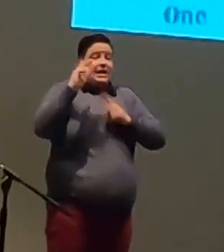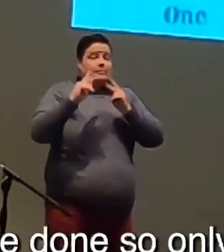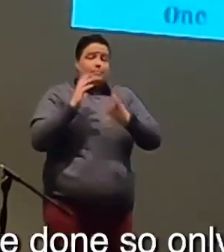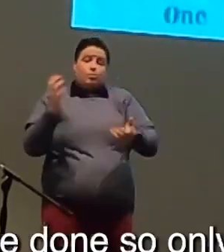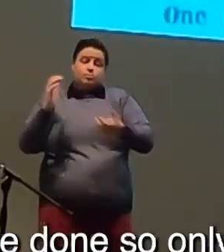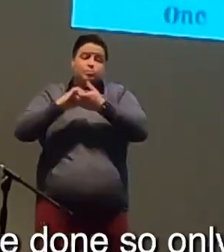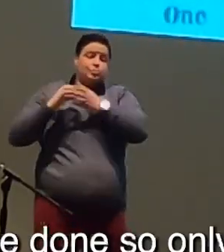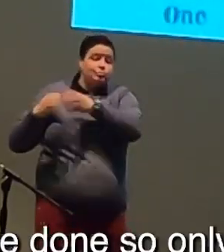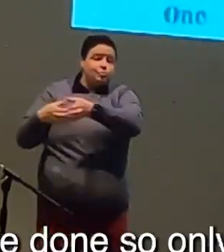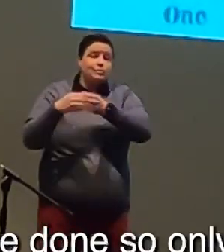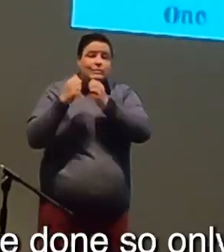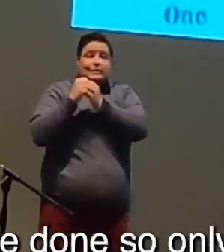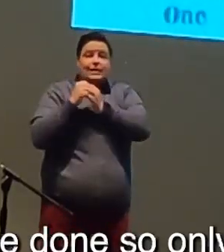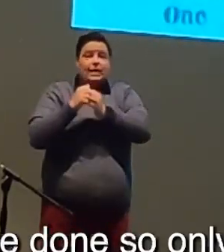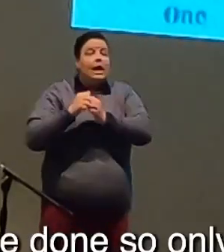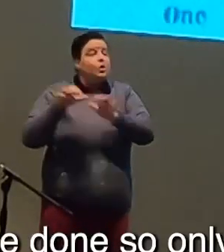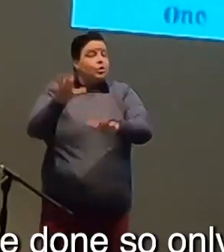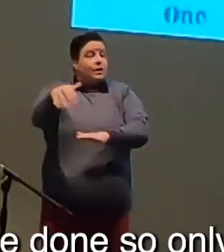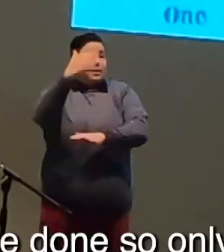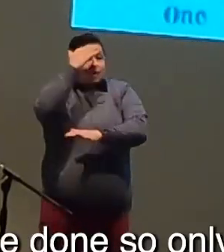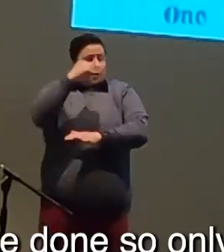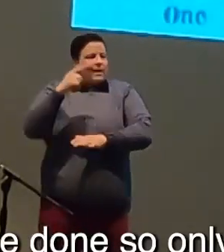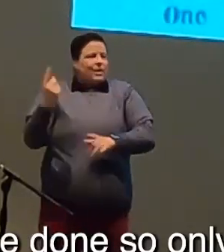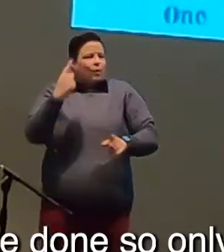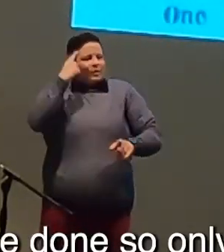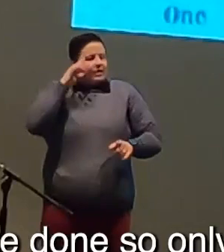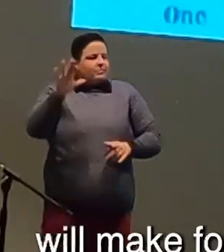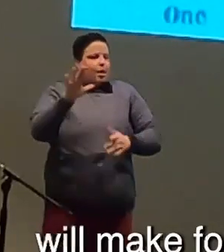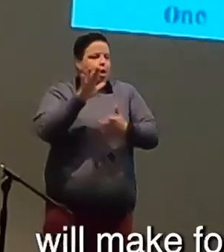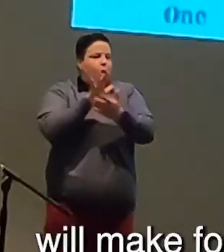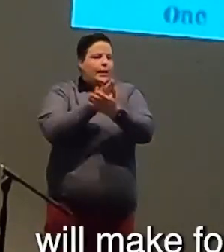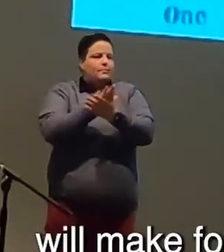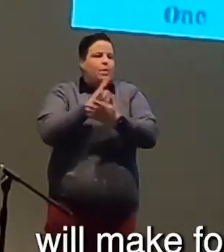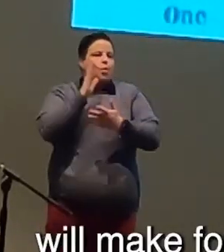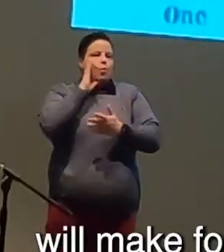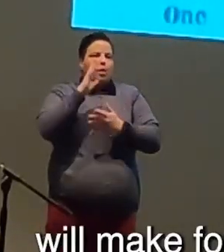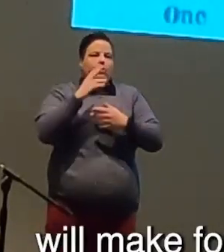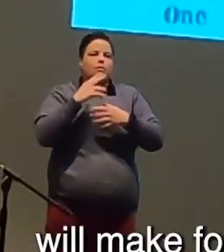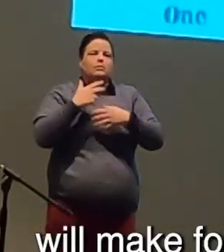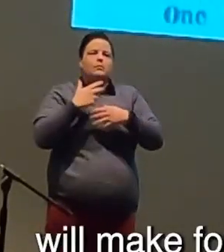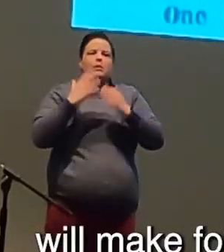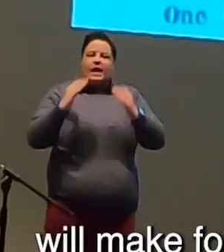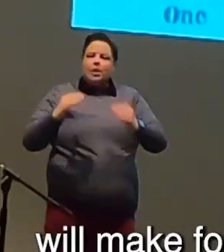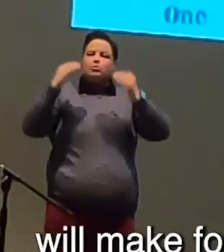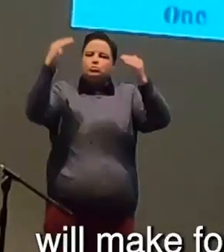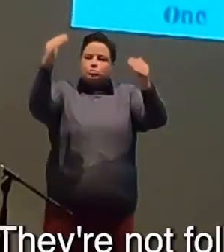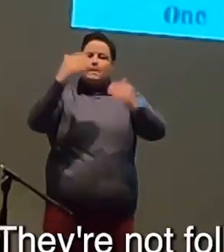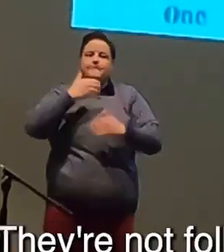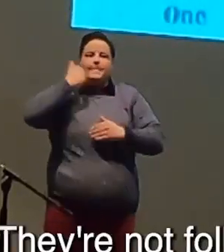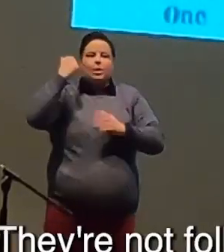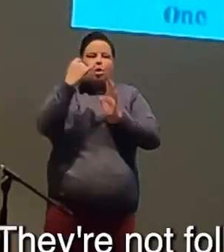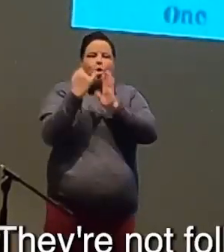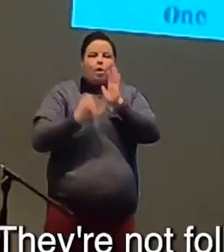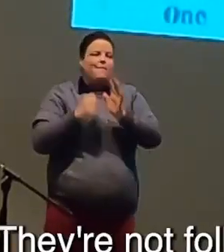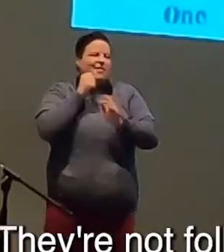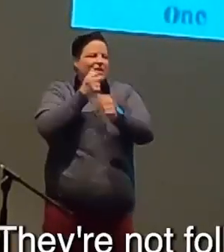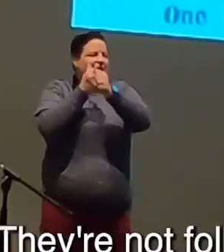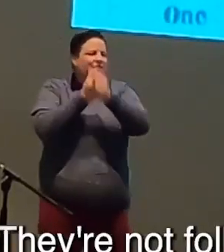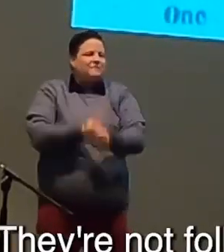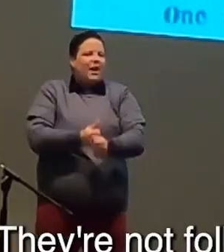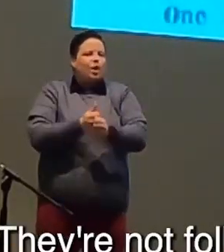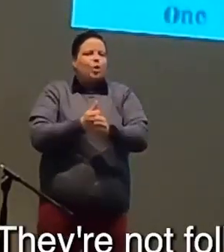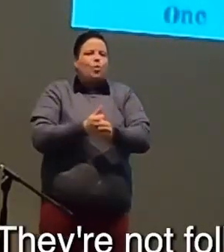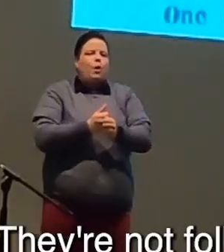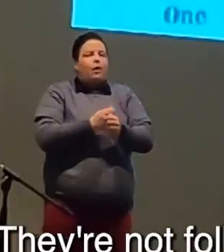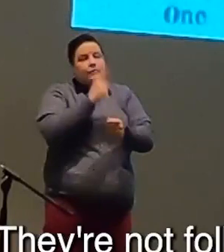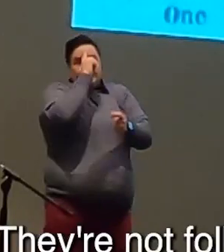together have done so only because they think their exhibition will make for an advancement in American art. They are not followers of a